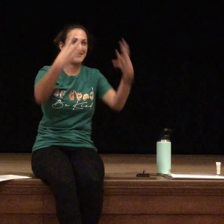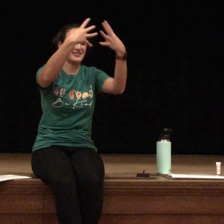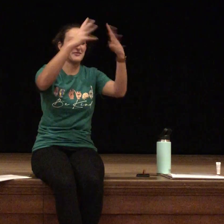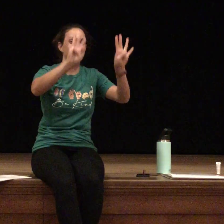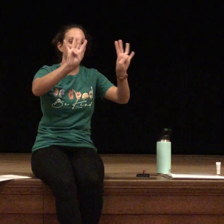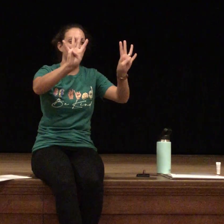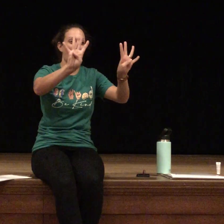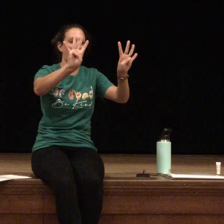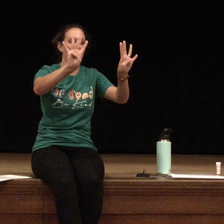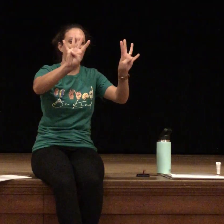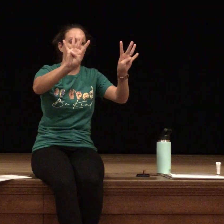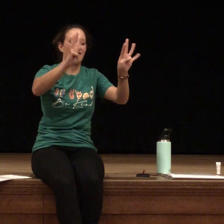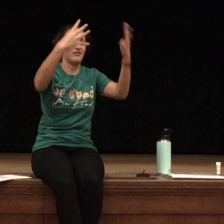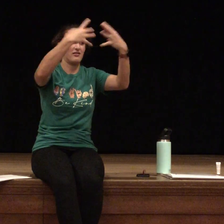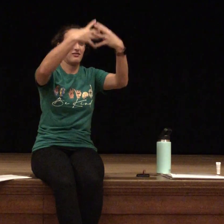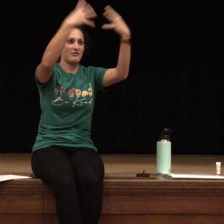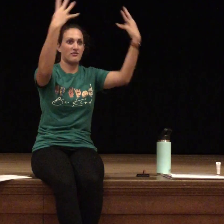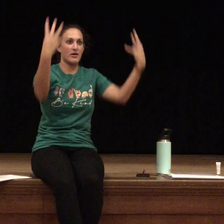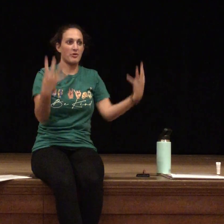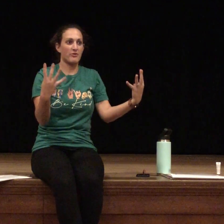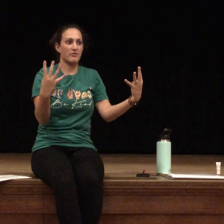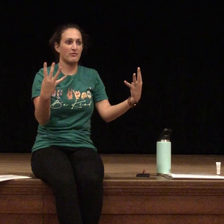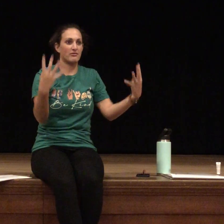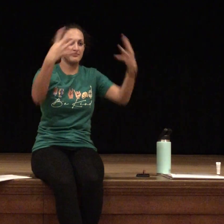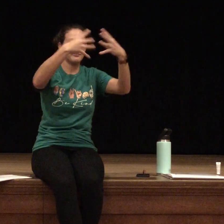Yep, so it's going to be a 4. Rainbow.